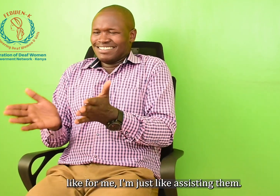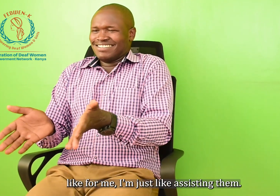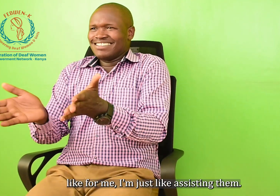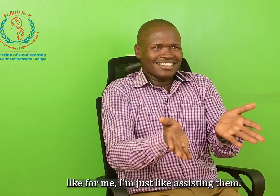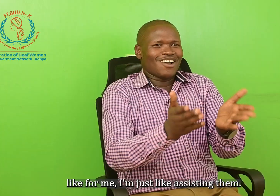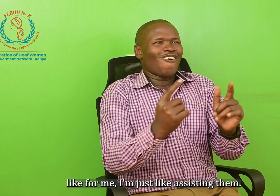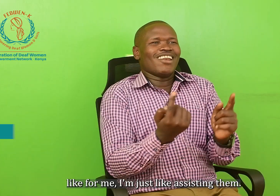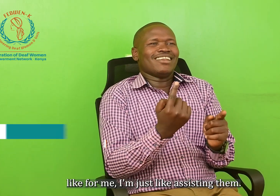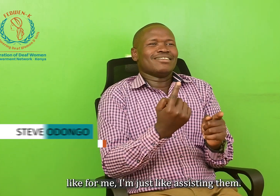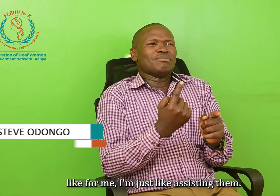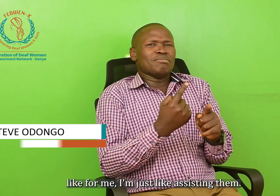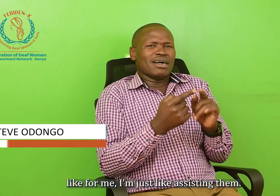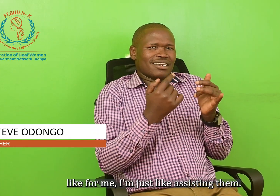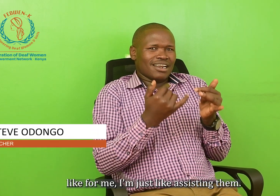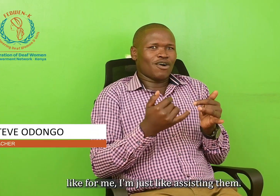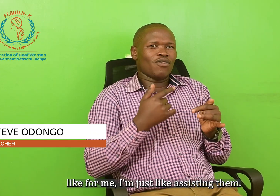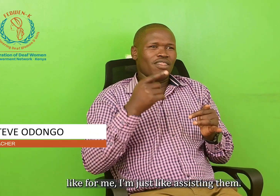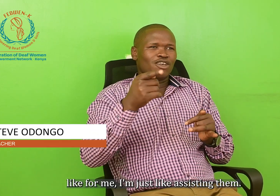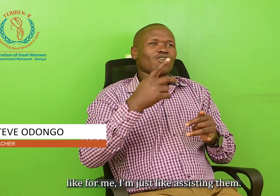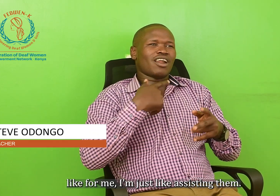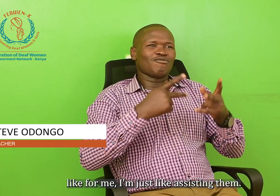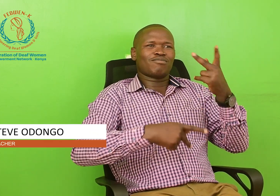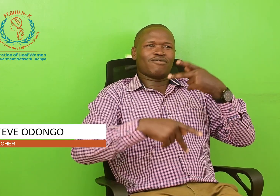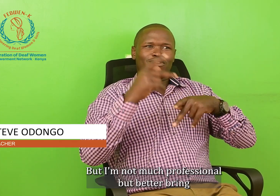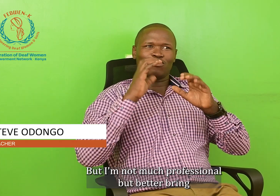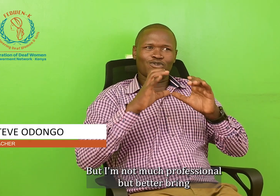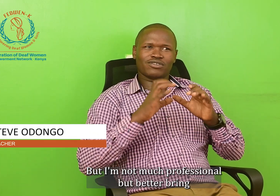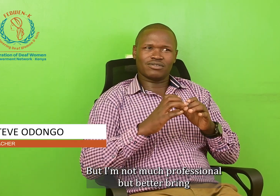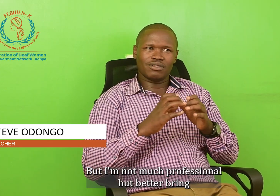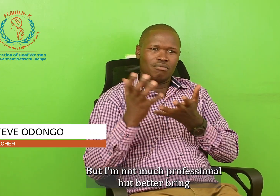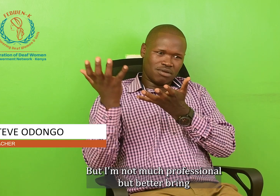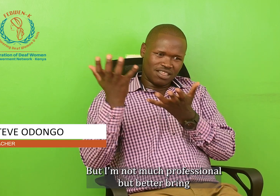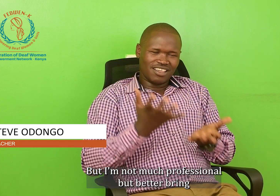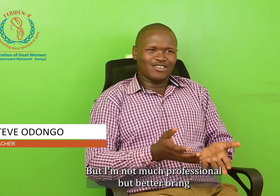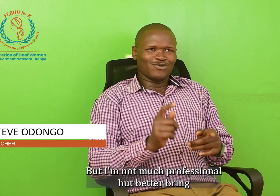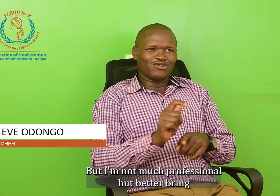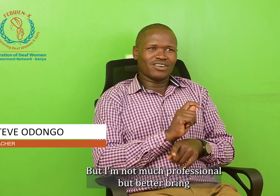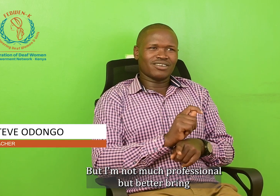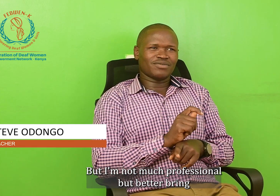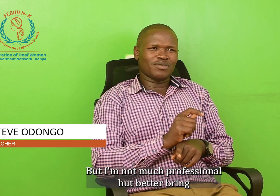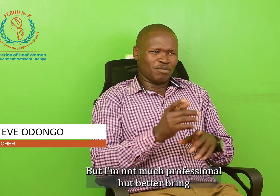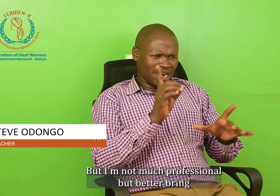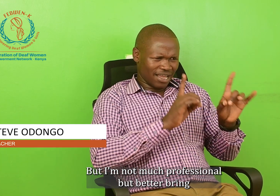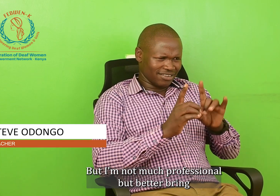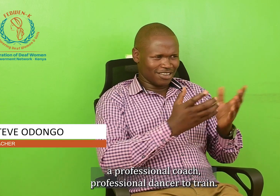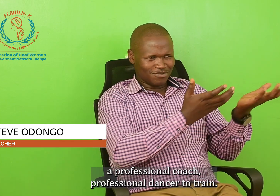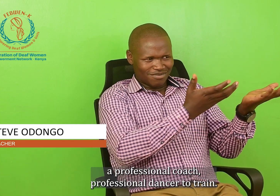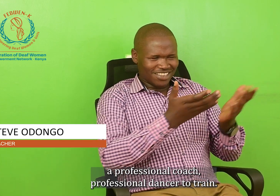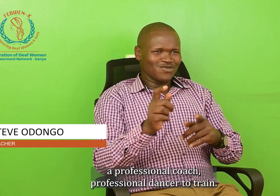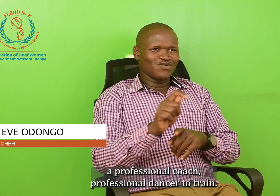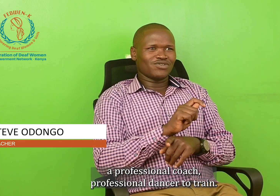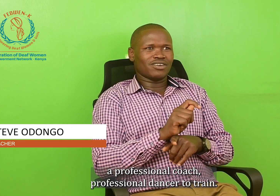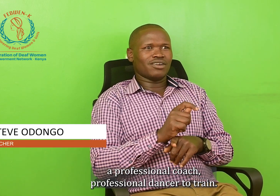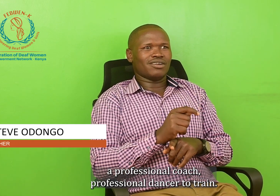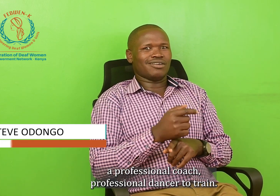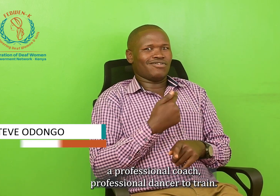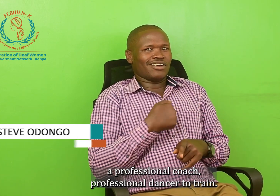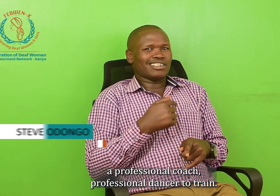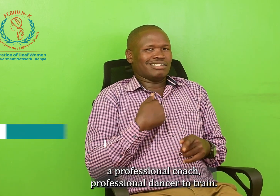like for me, I'm just like assisting them, but I'm not really much professional. But better bring a professional coach, professional